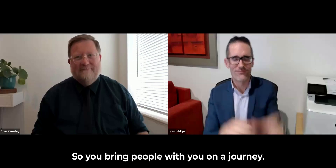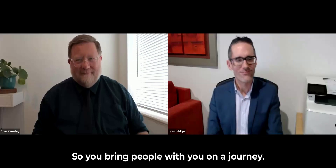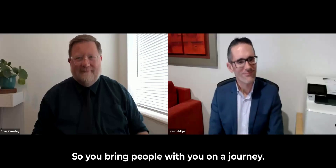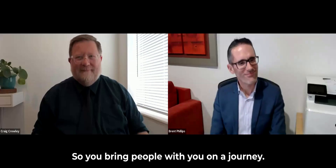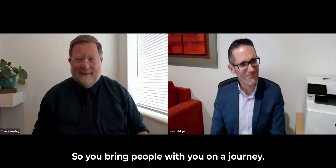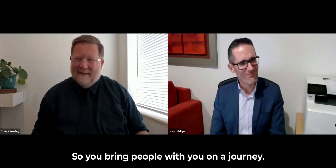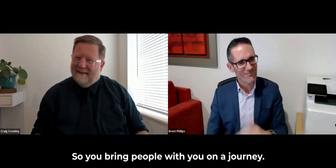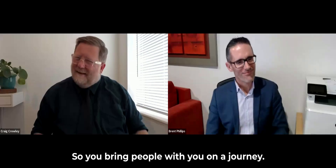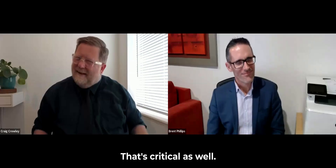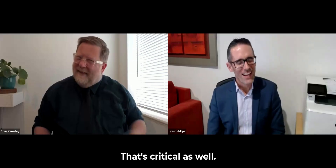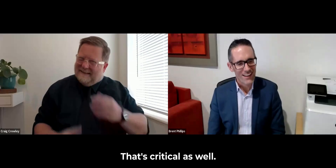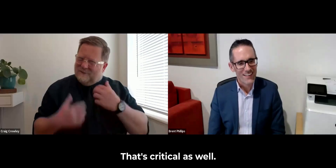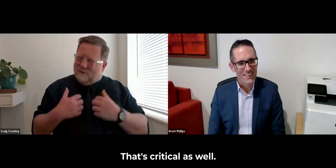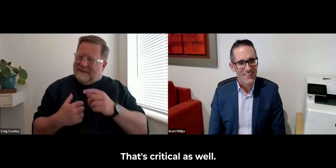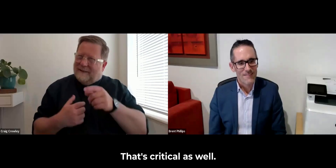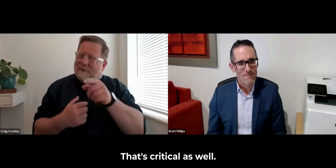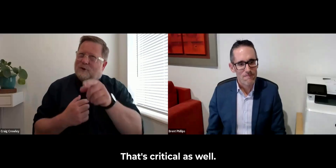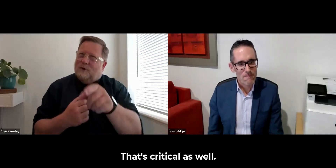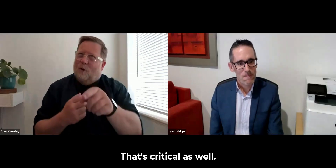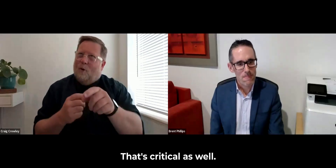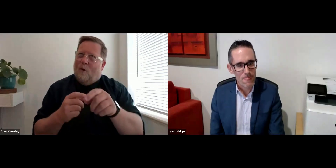on a journey. That's critical as well.